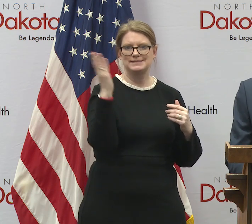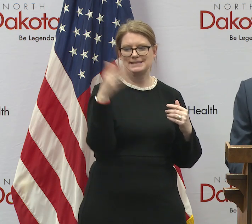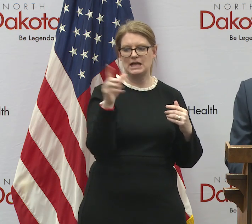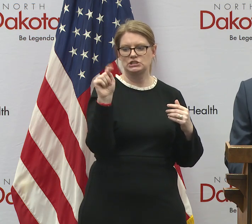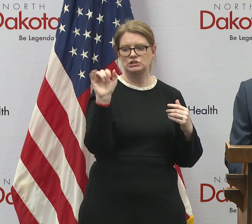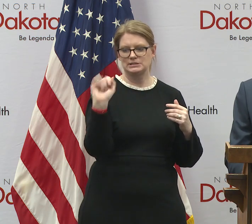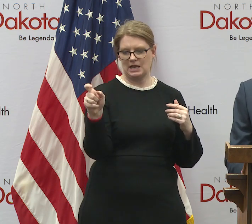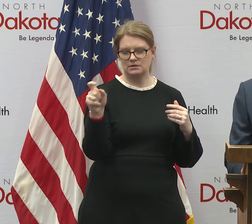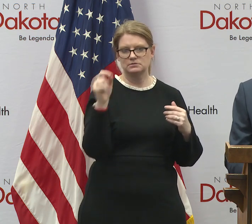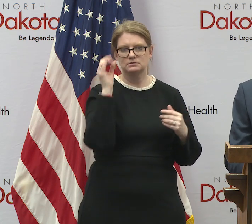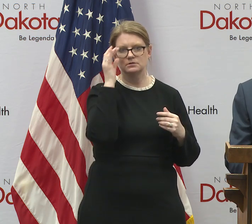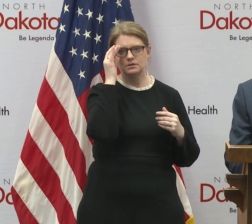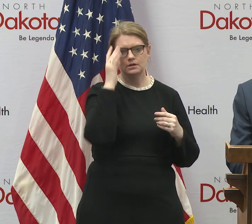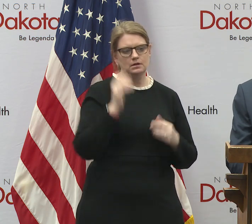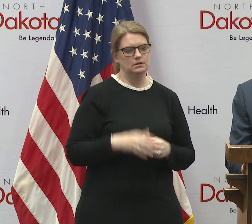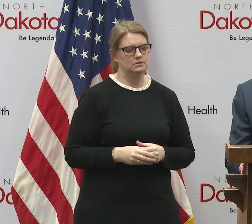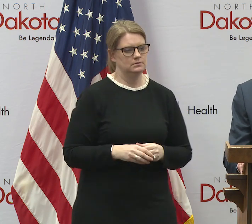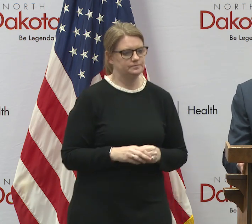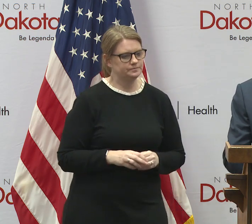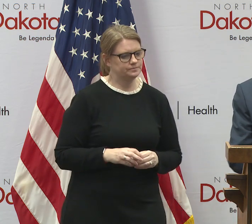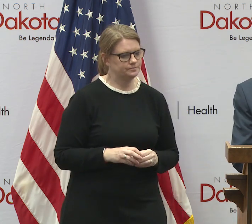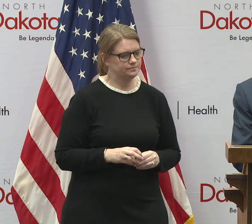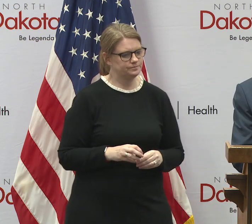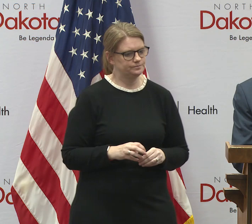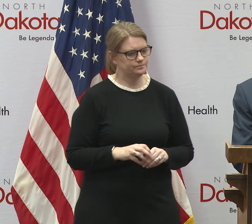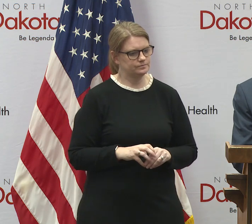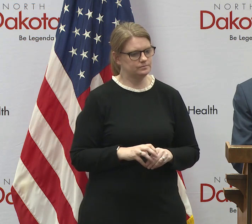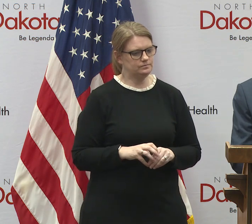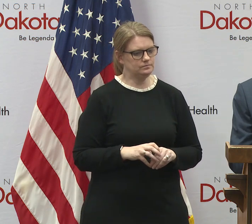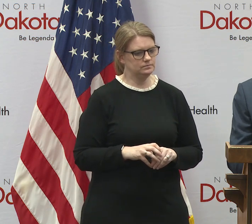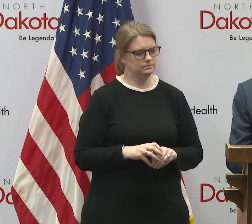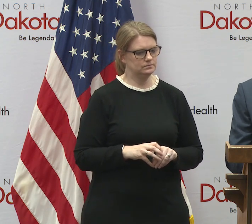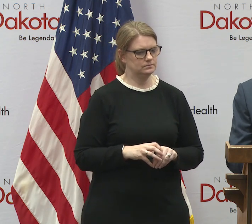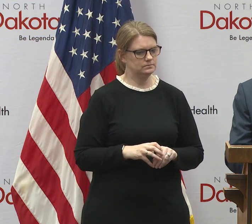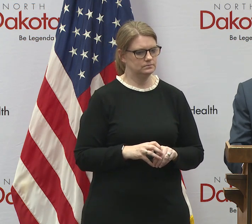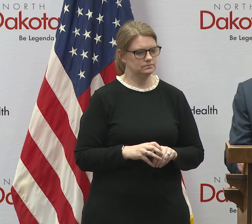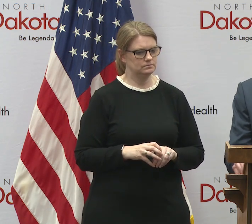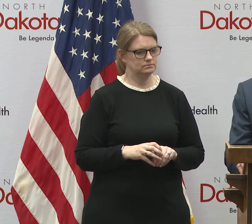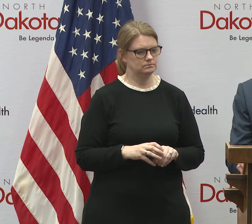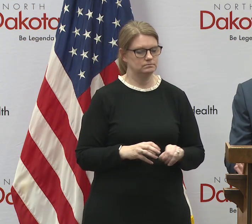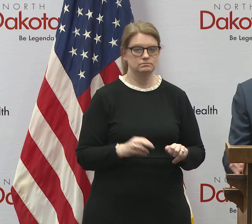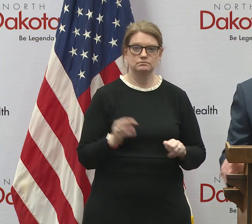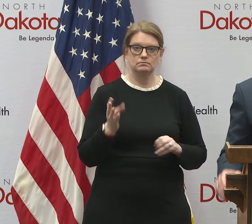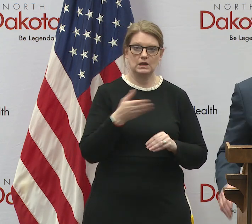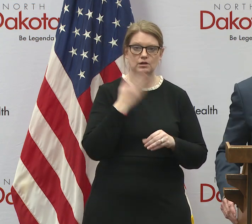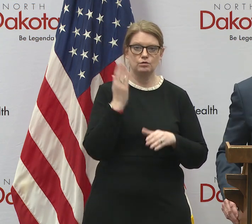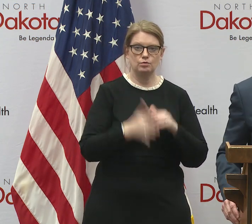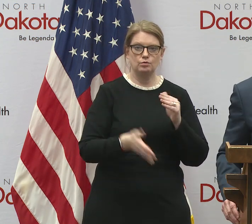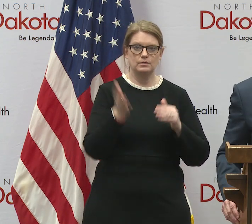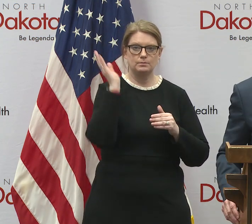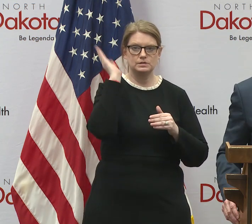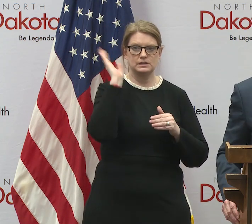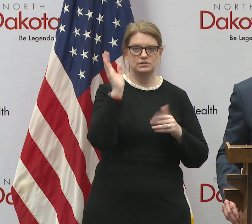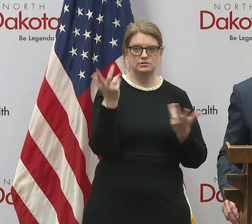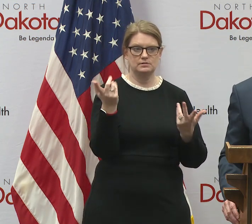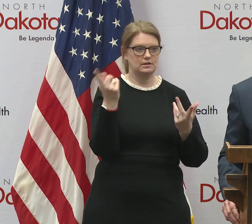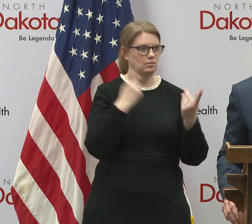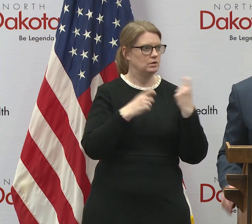nd.gov/tax. So with that, we are going to conclude our presentations and go to